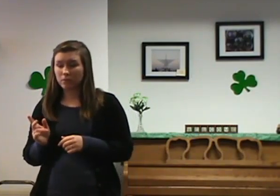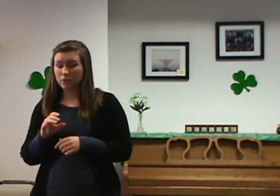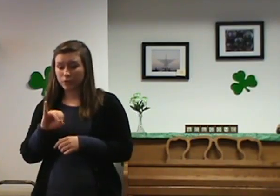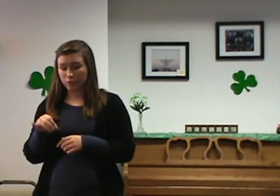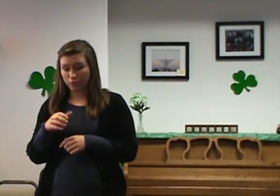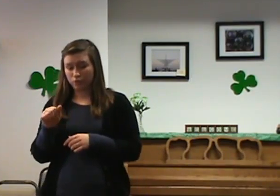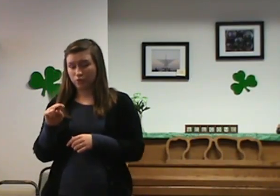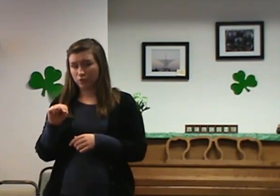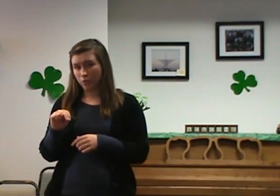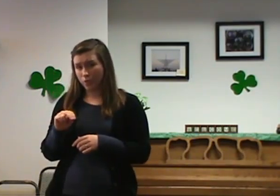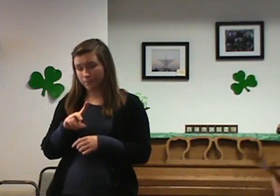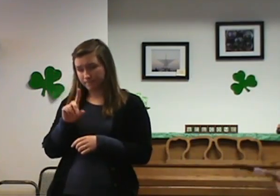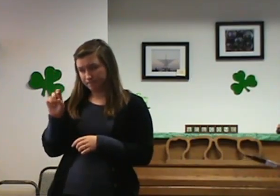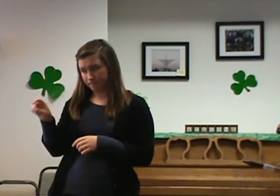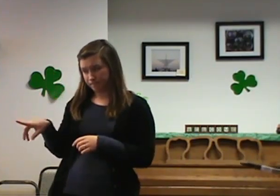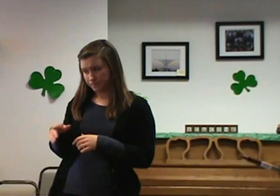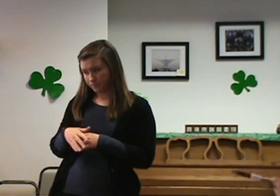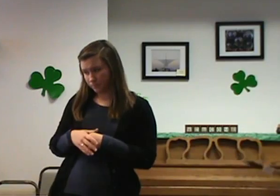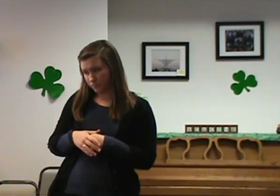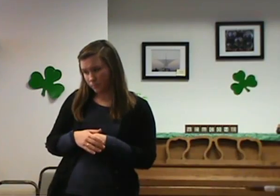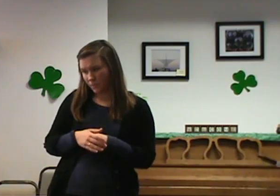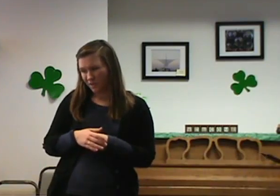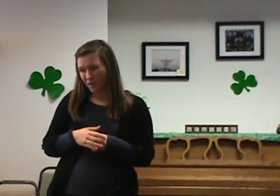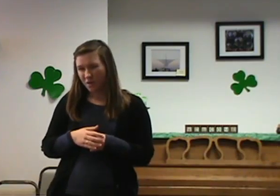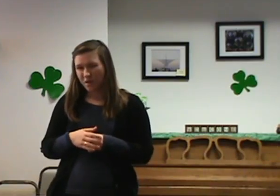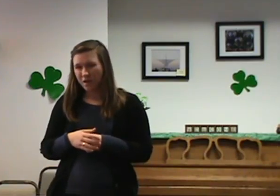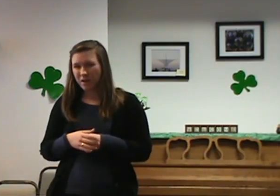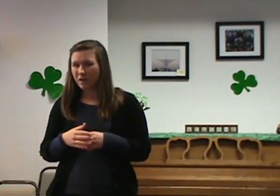Joan. Instead of hooking a monitor, can you hook a braille display into that?